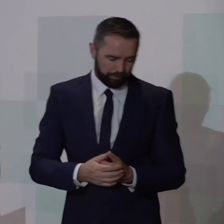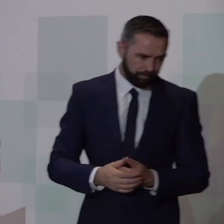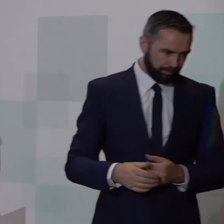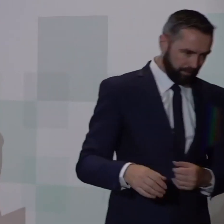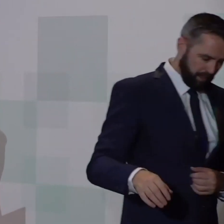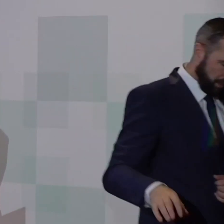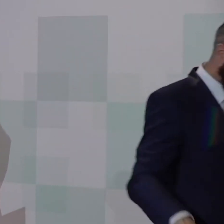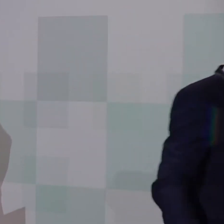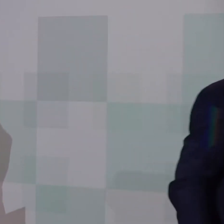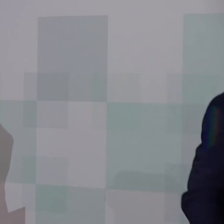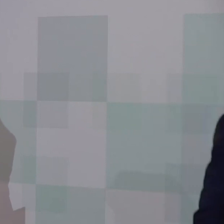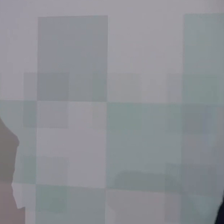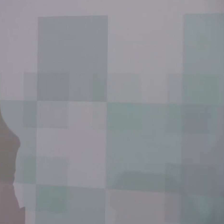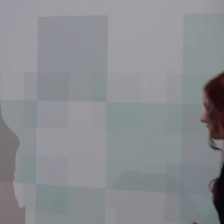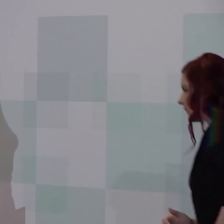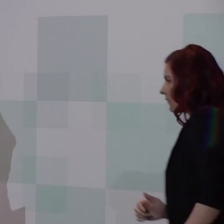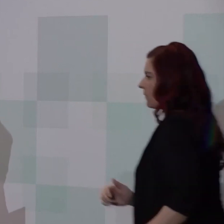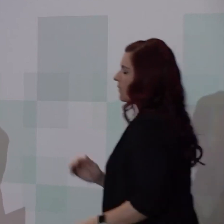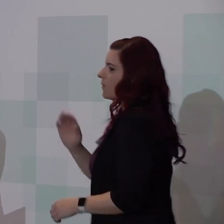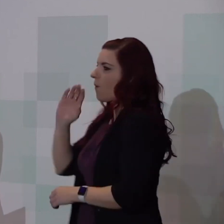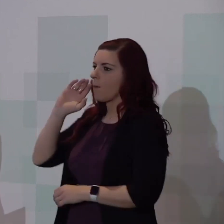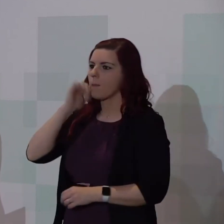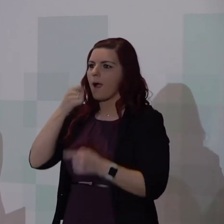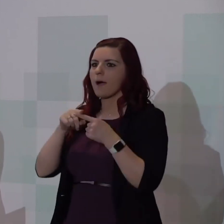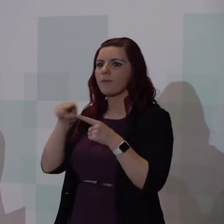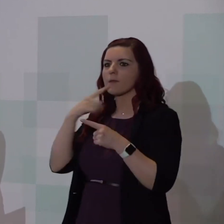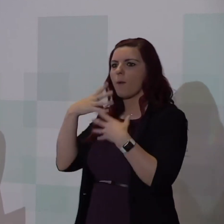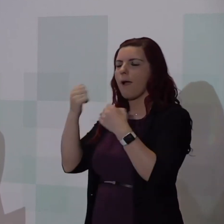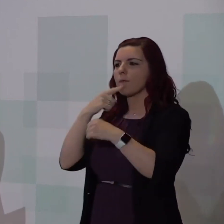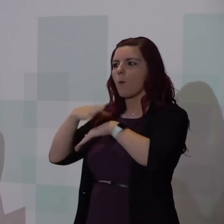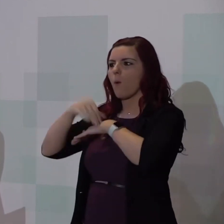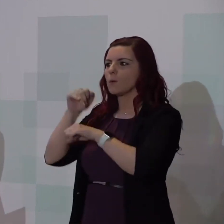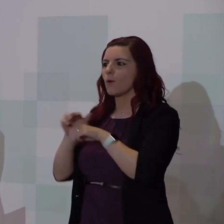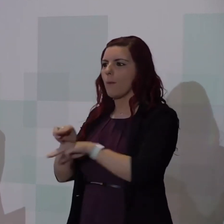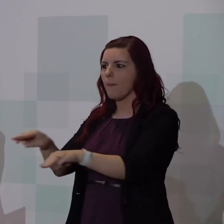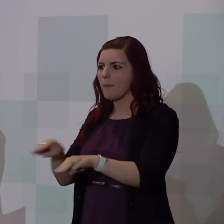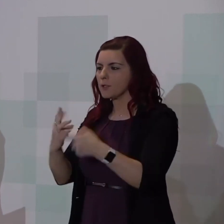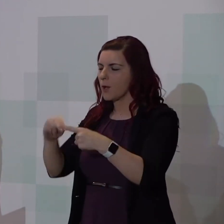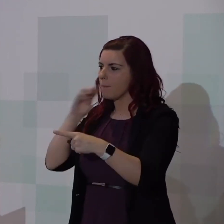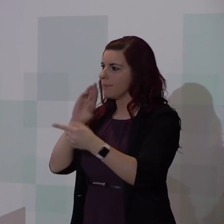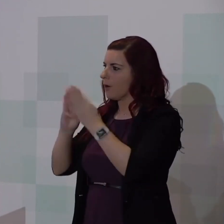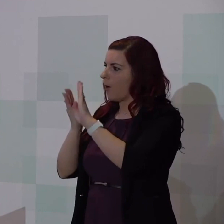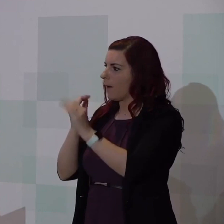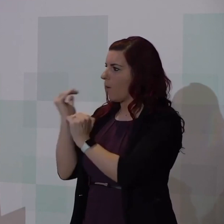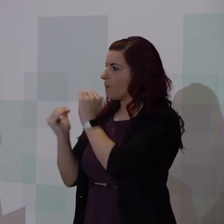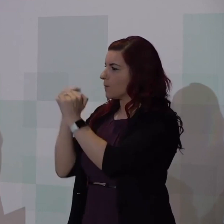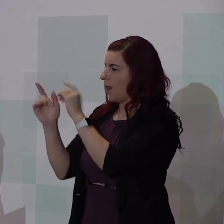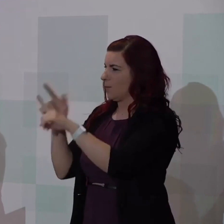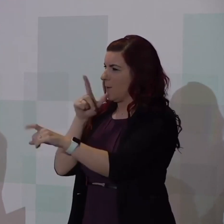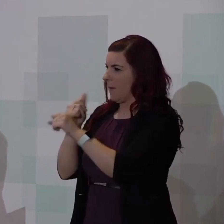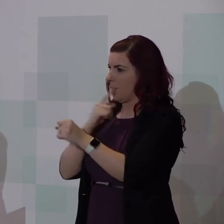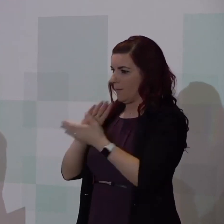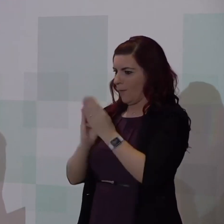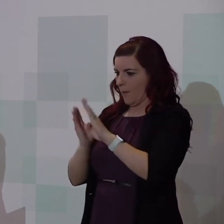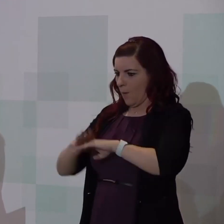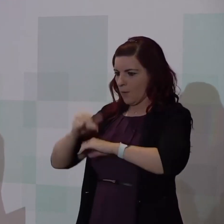in what we call an aging population, which again, we're all part of this. We're aging personally, but society is aging